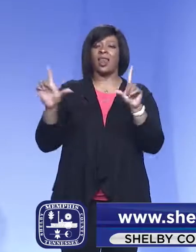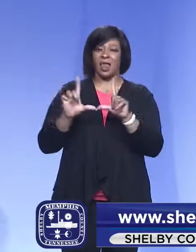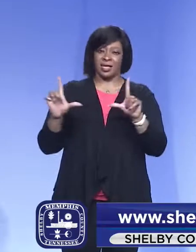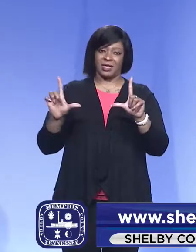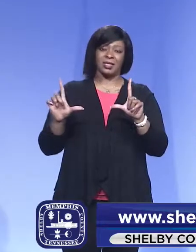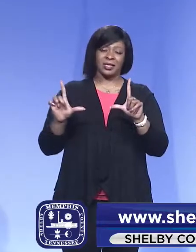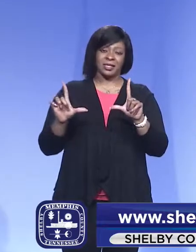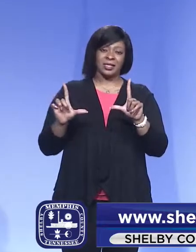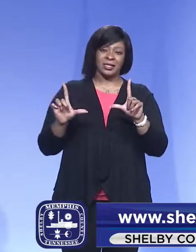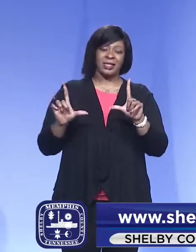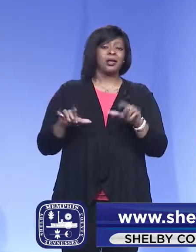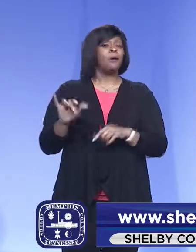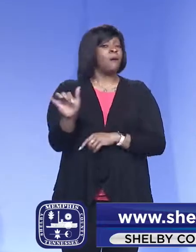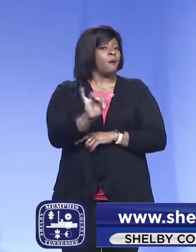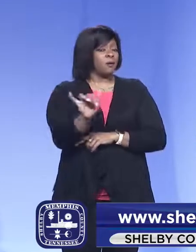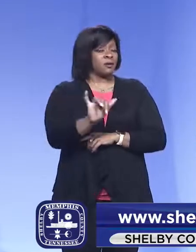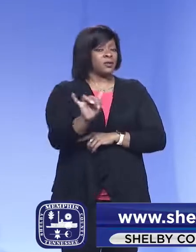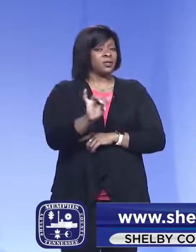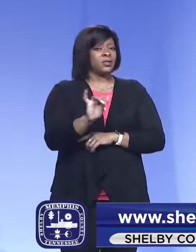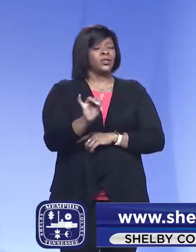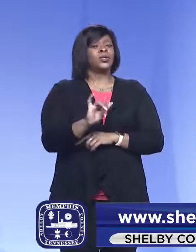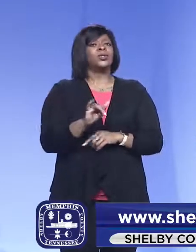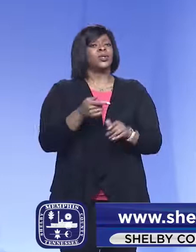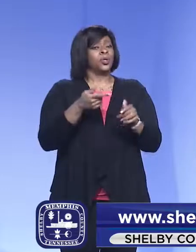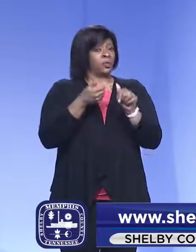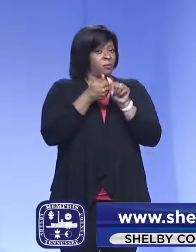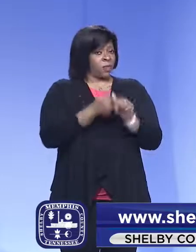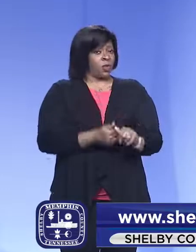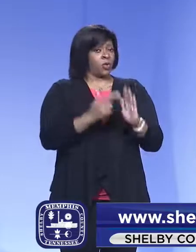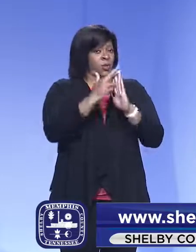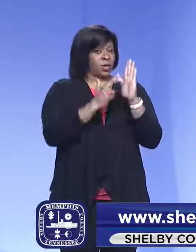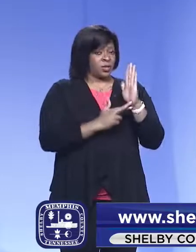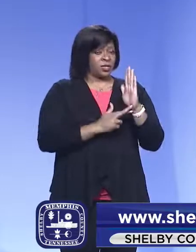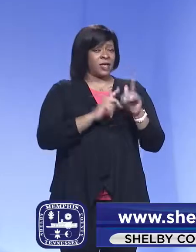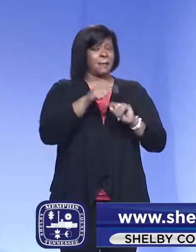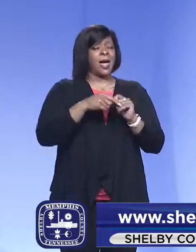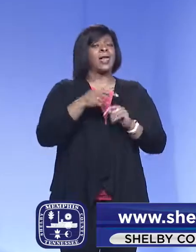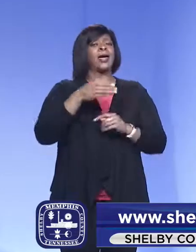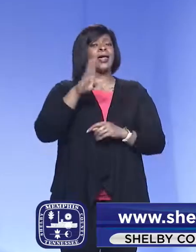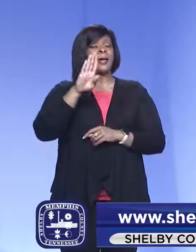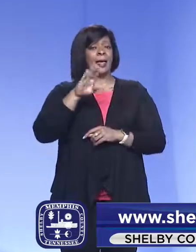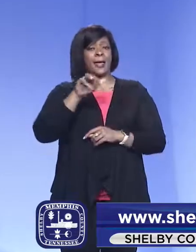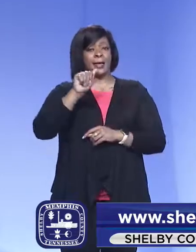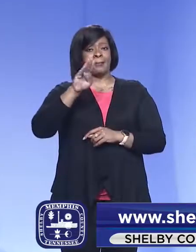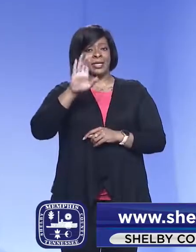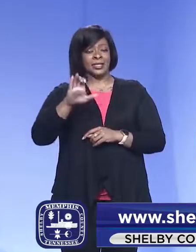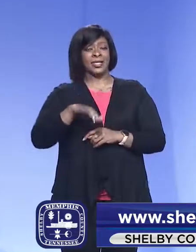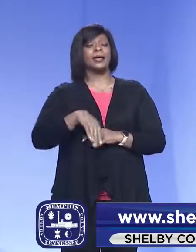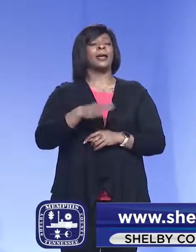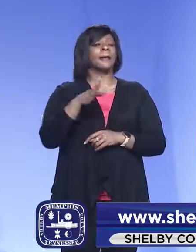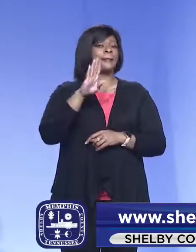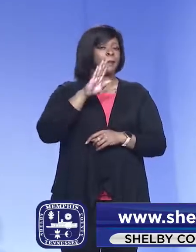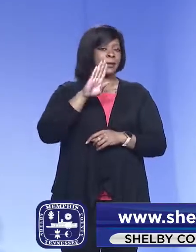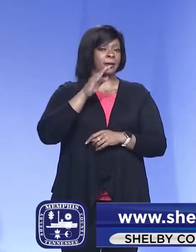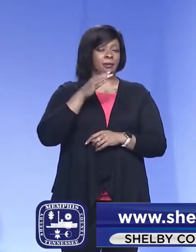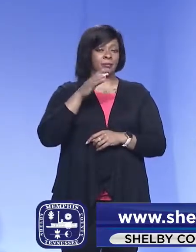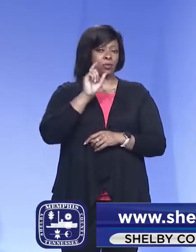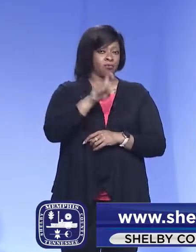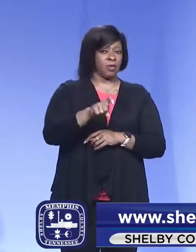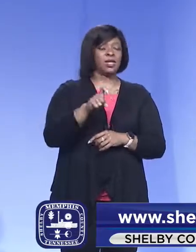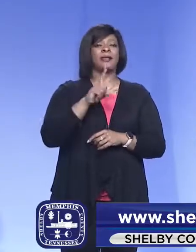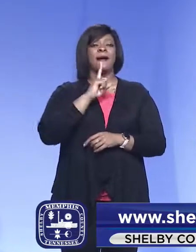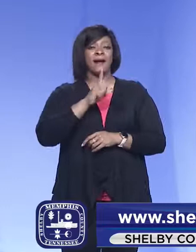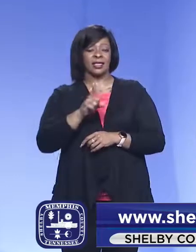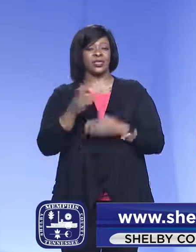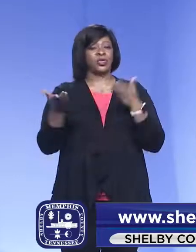license, and also per regulations of the Alcohol Beverage Commission that you must actually